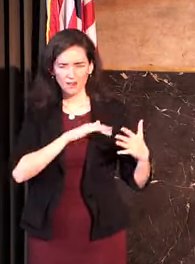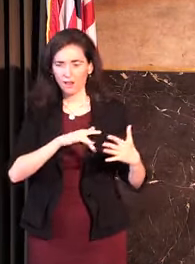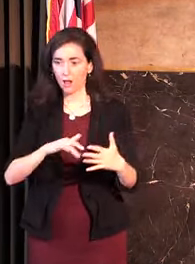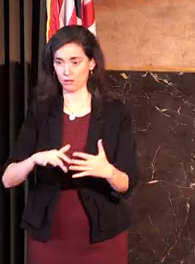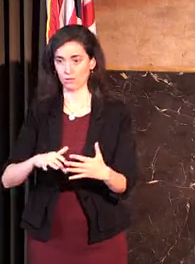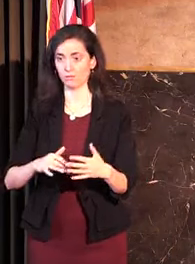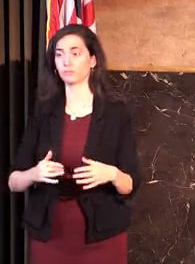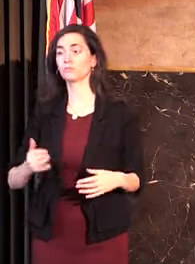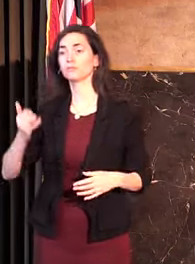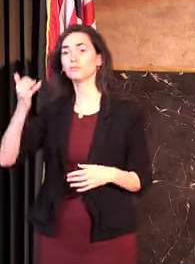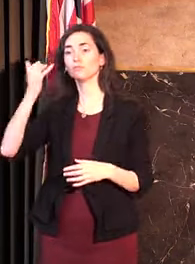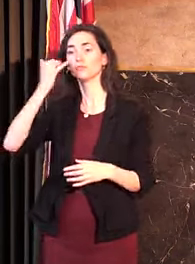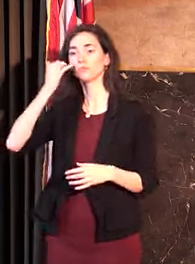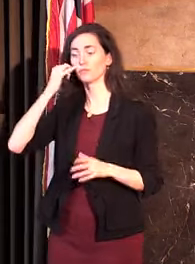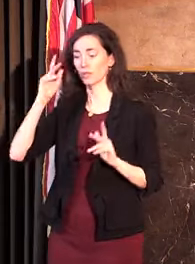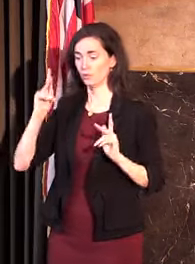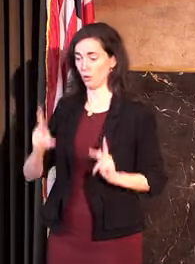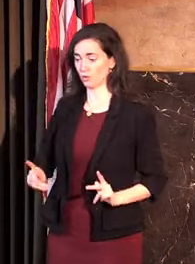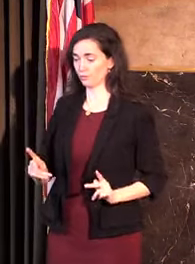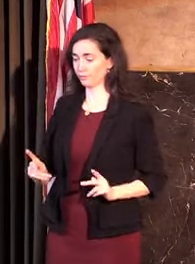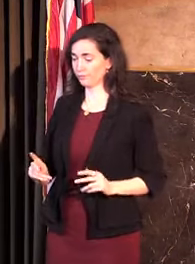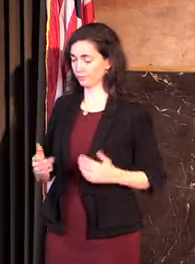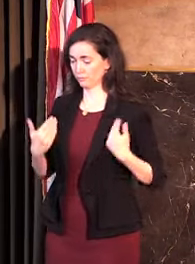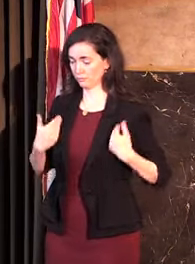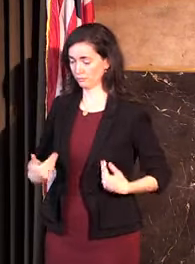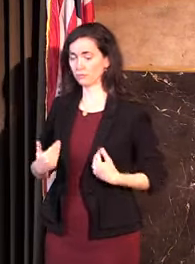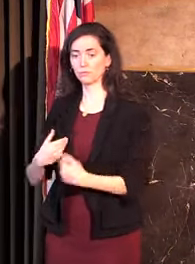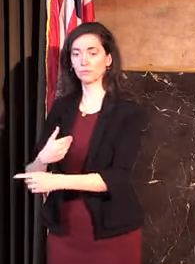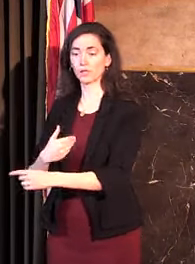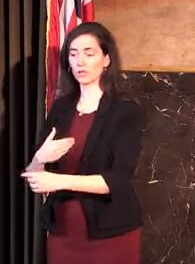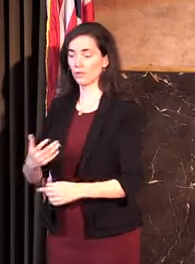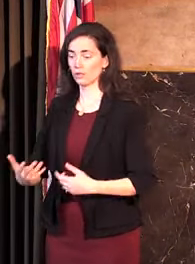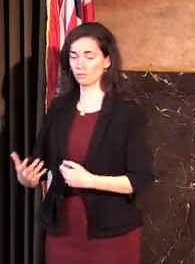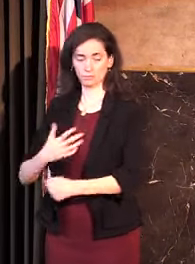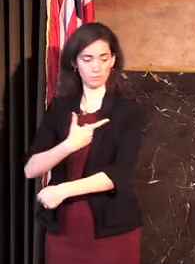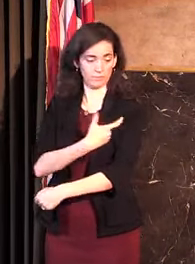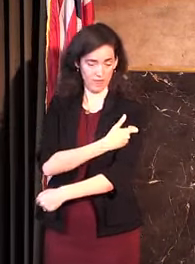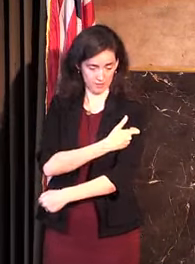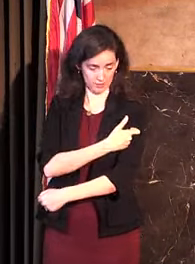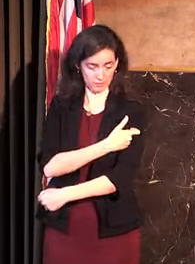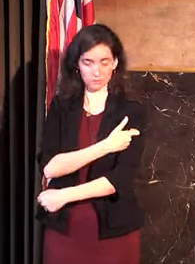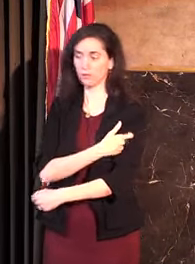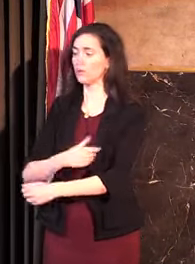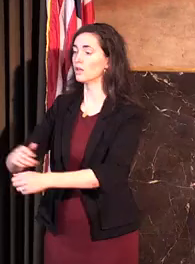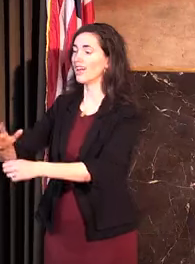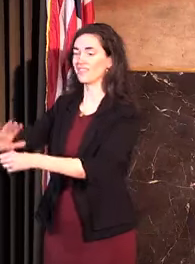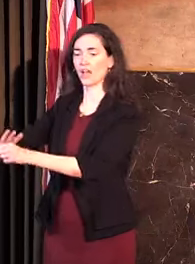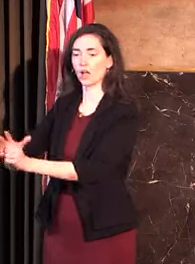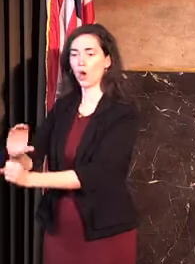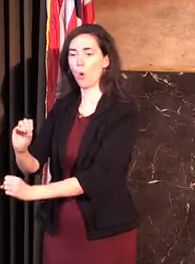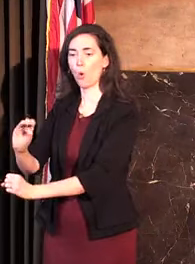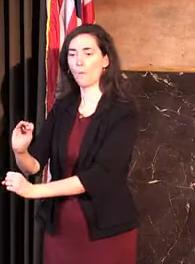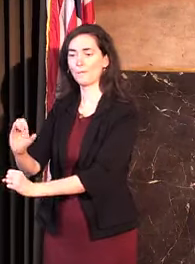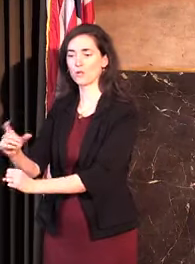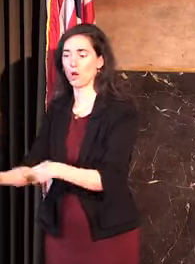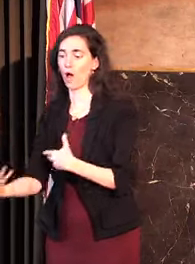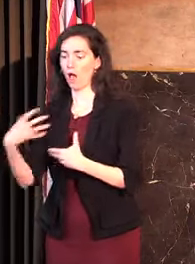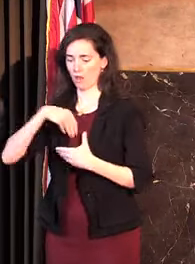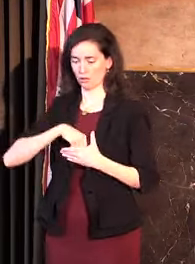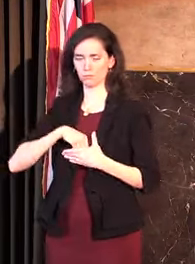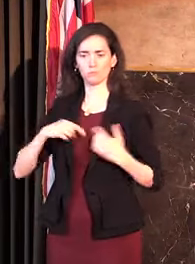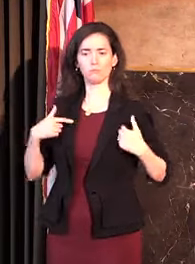would an individual get from a vaccine if they are infected by this variant as opposed to other